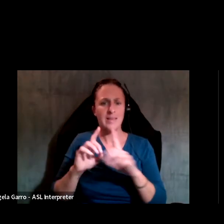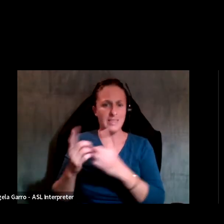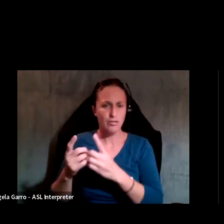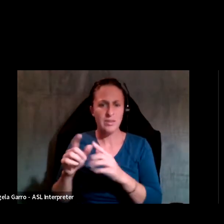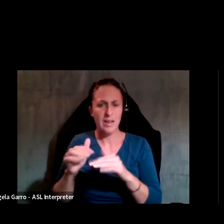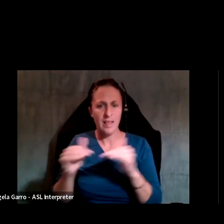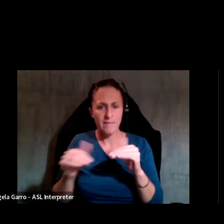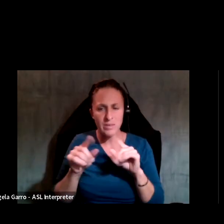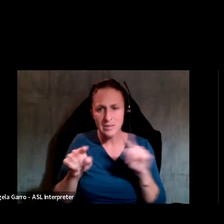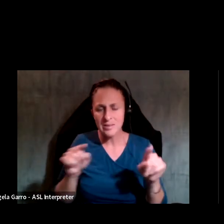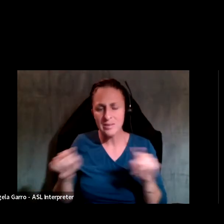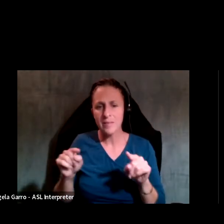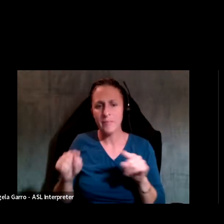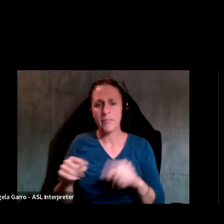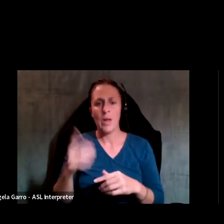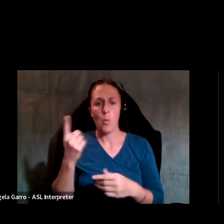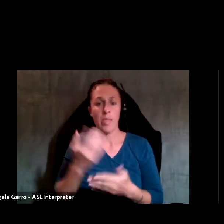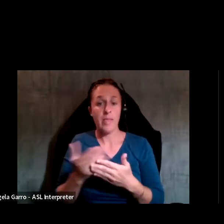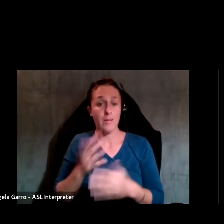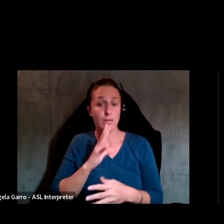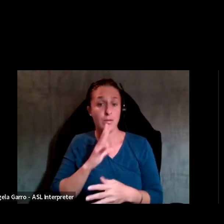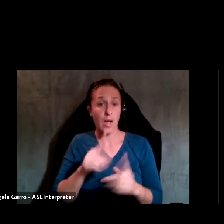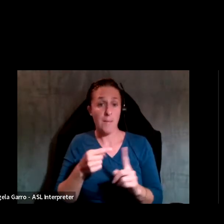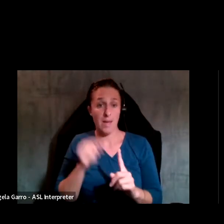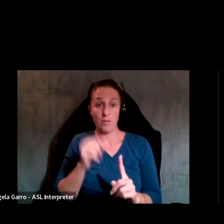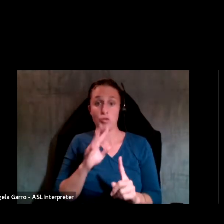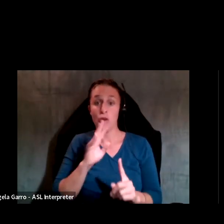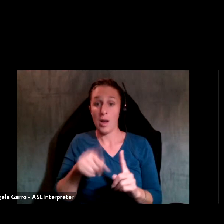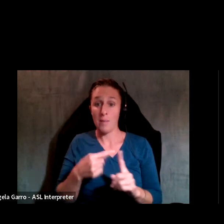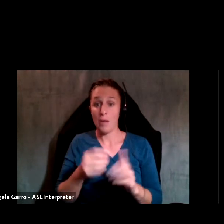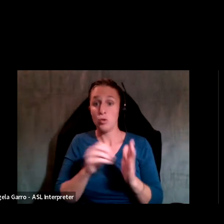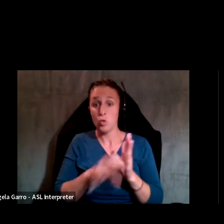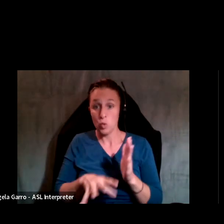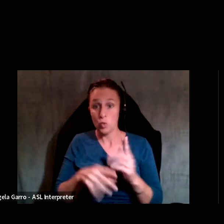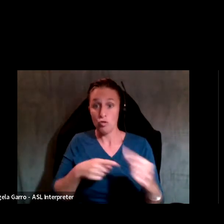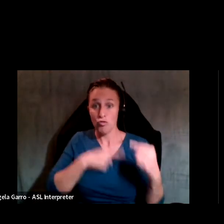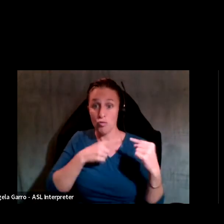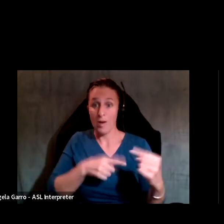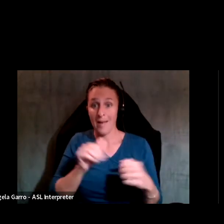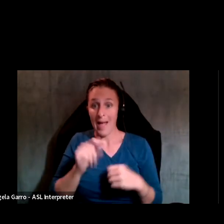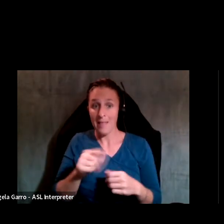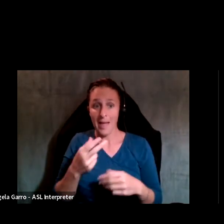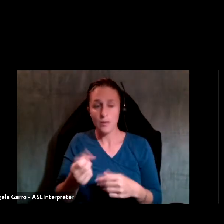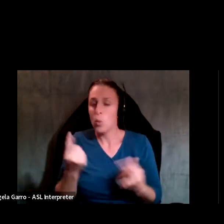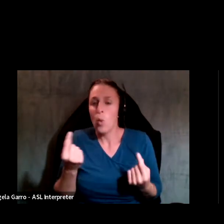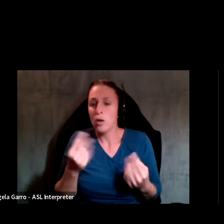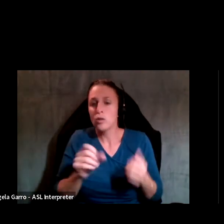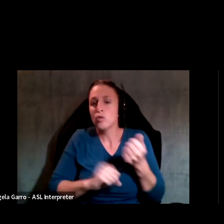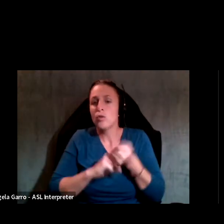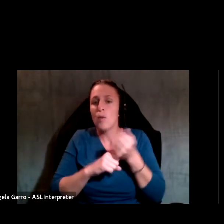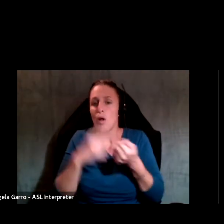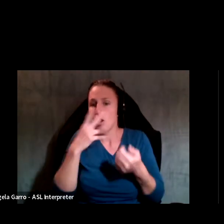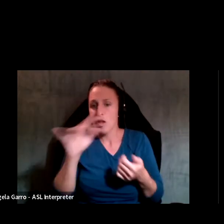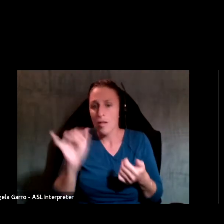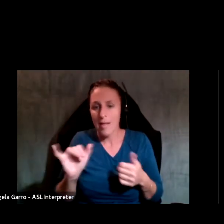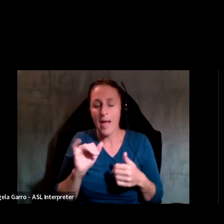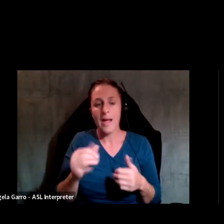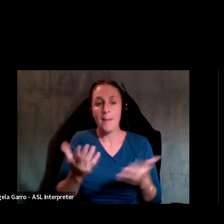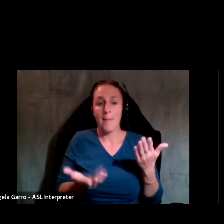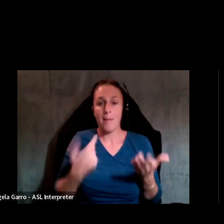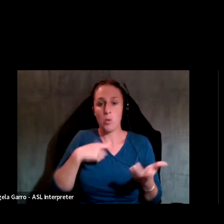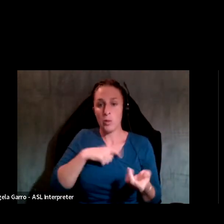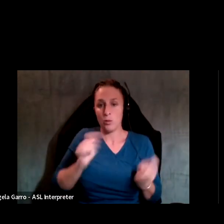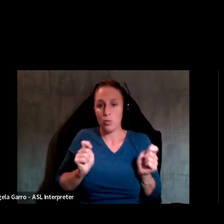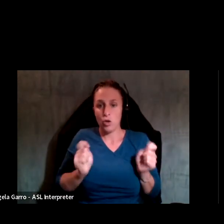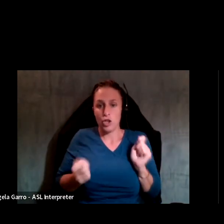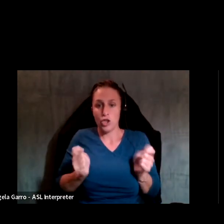when they were saying about students that are struggling at the high schools, well, what does the support look like? Maybe we need to adjust that.